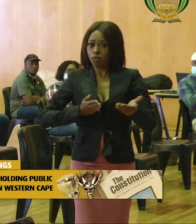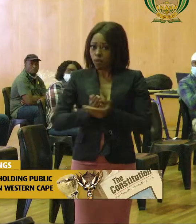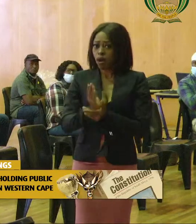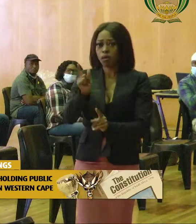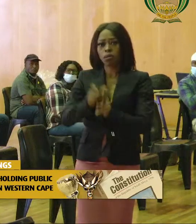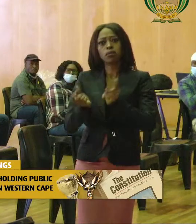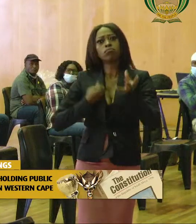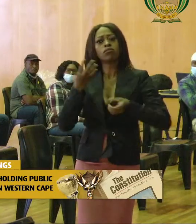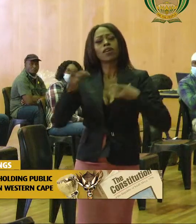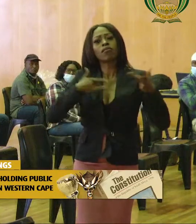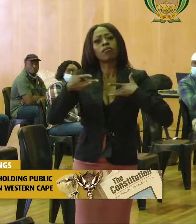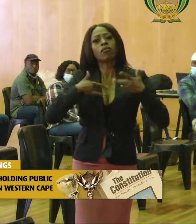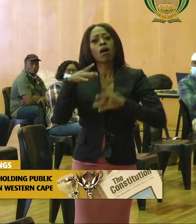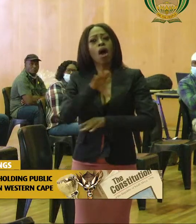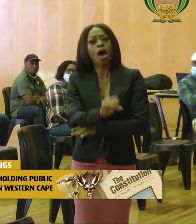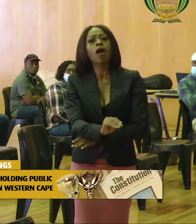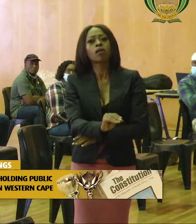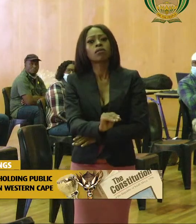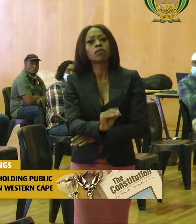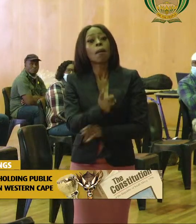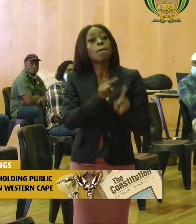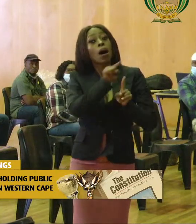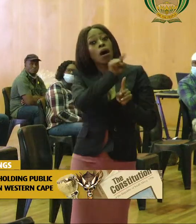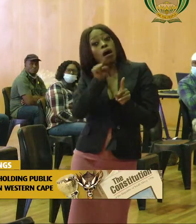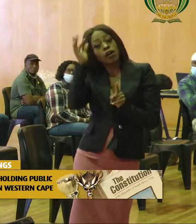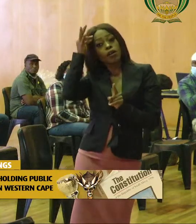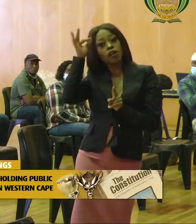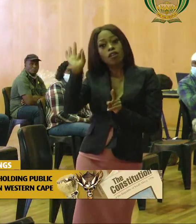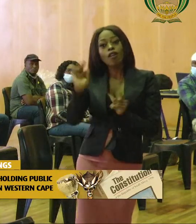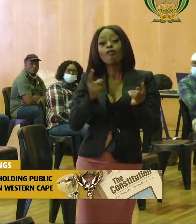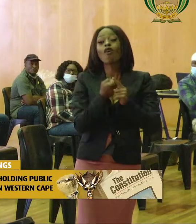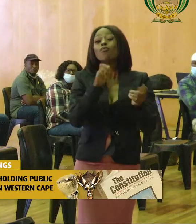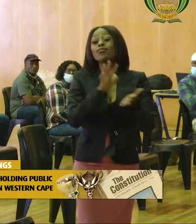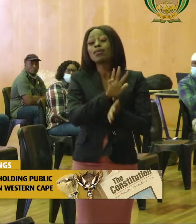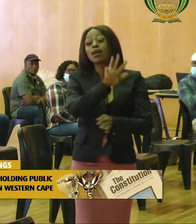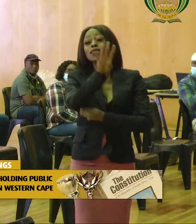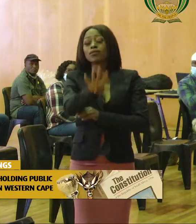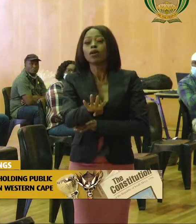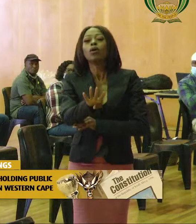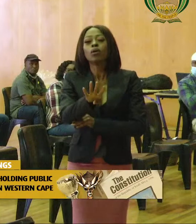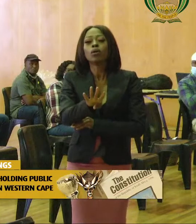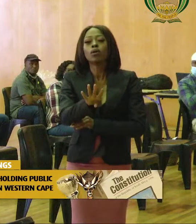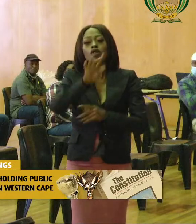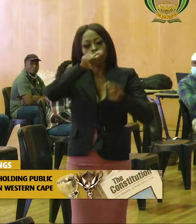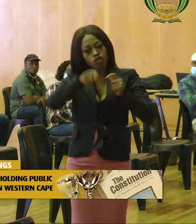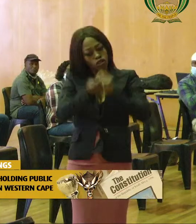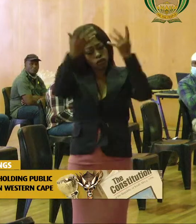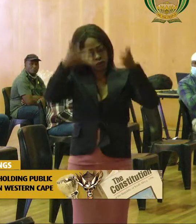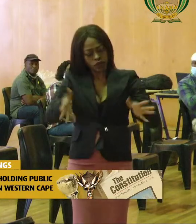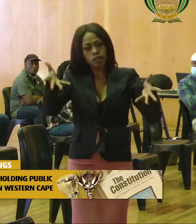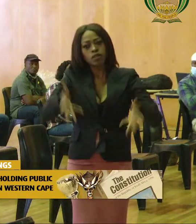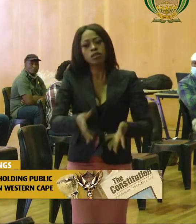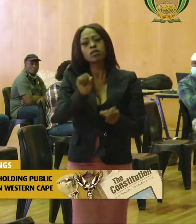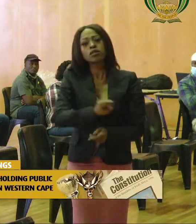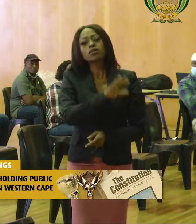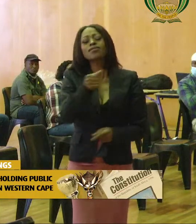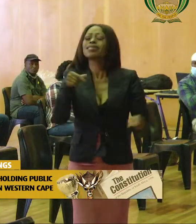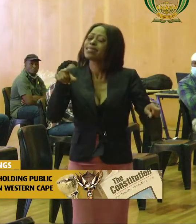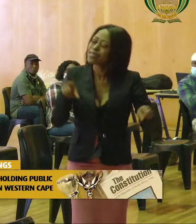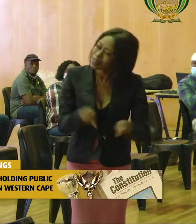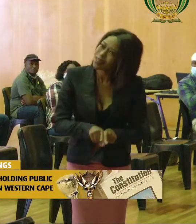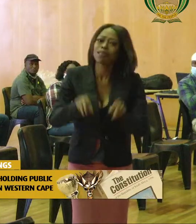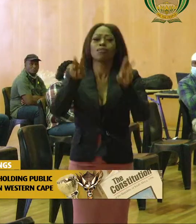nto. But lo rhulumente since 1994 wenze utshintsho apha eMzantsi Afrika. Even the